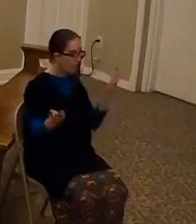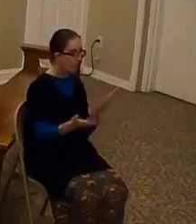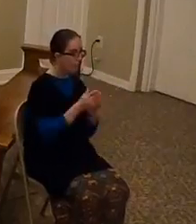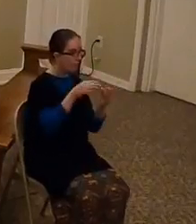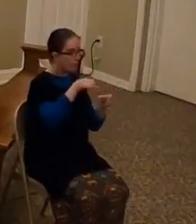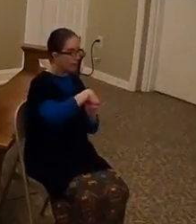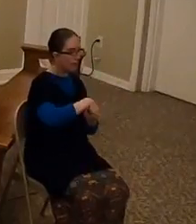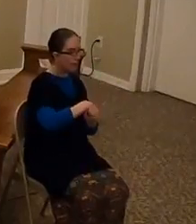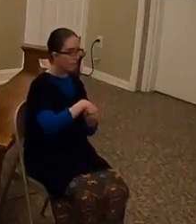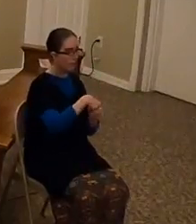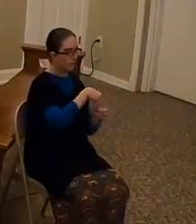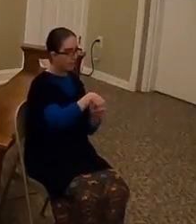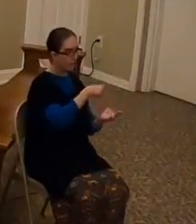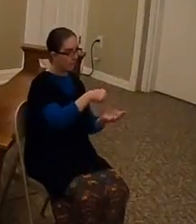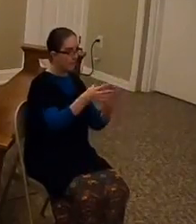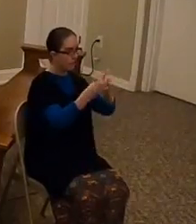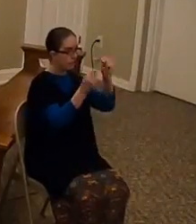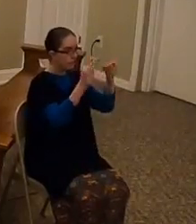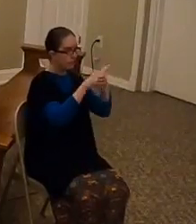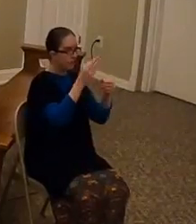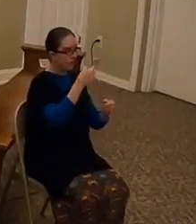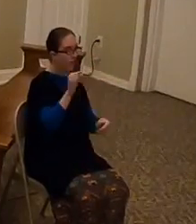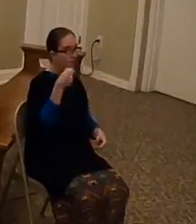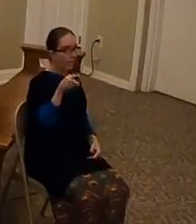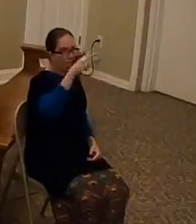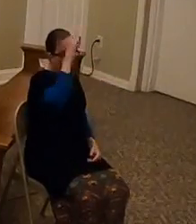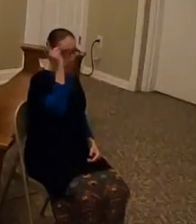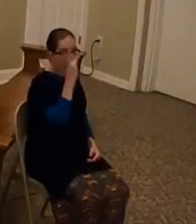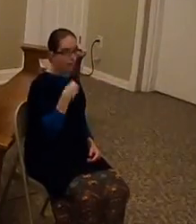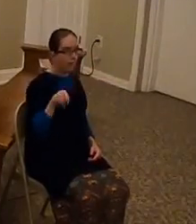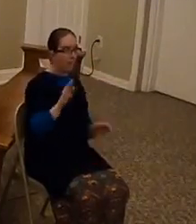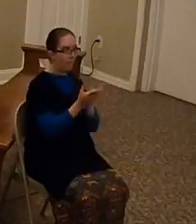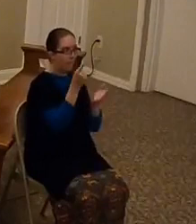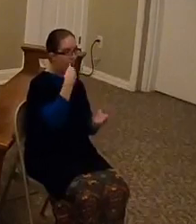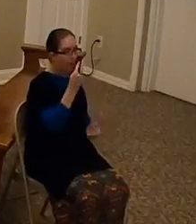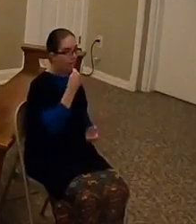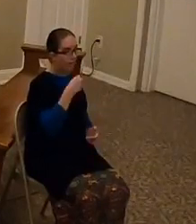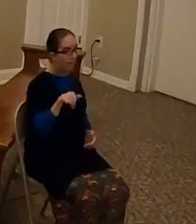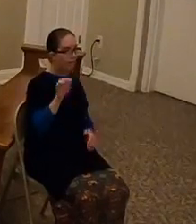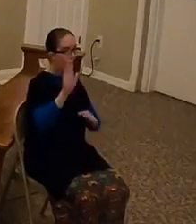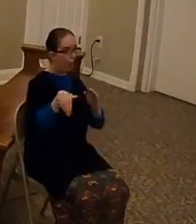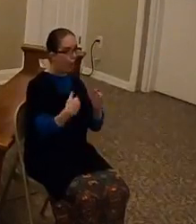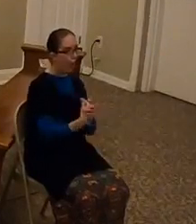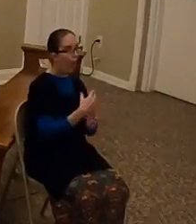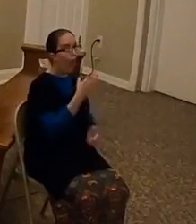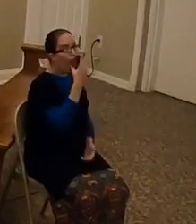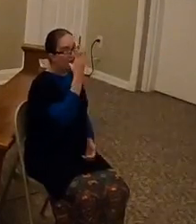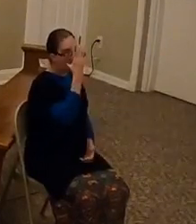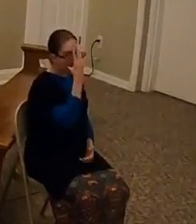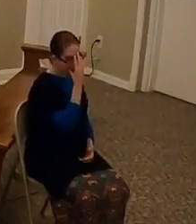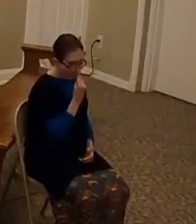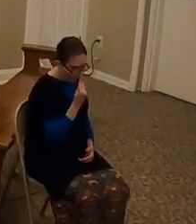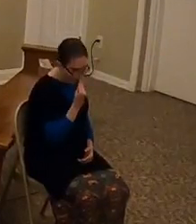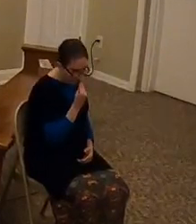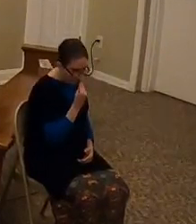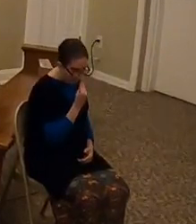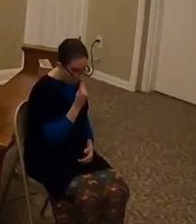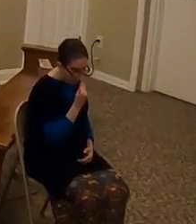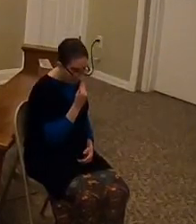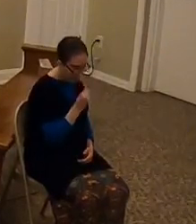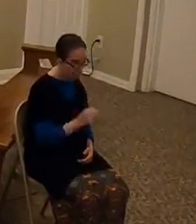in this story of the virgins? The Bible said they all slumbered and slept.